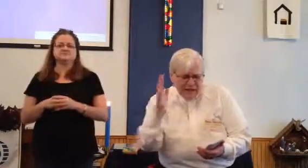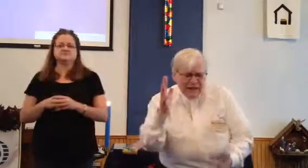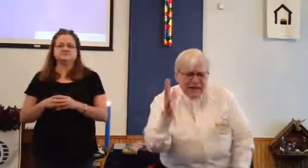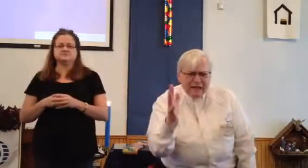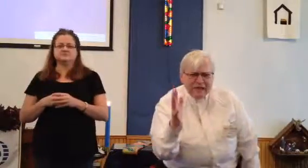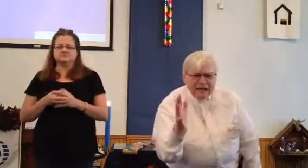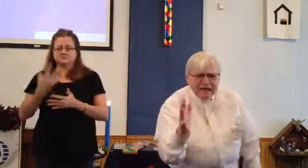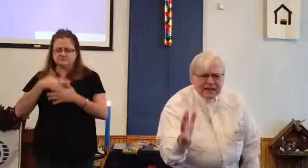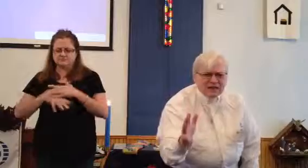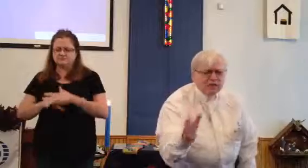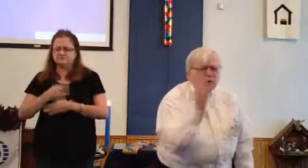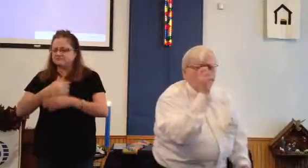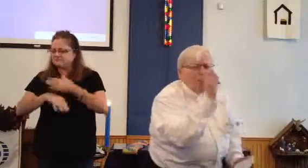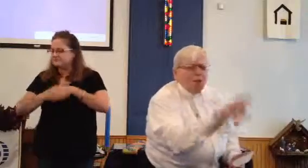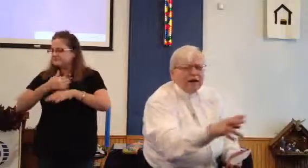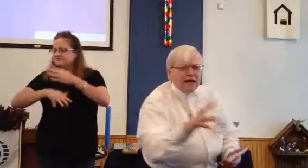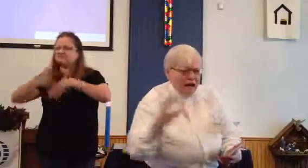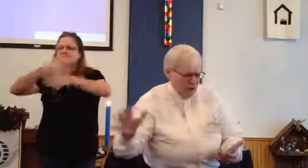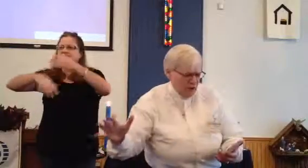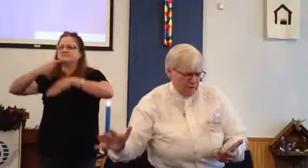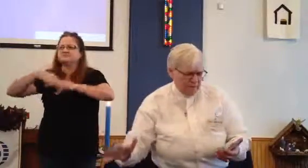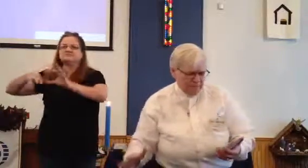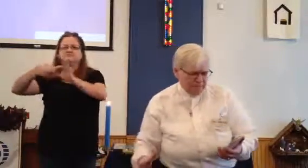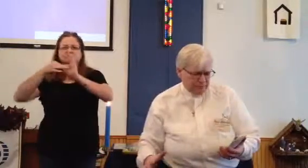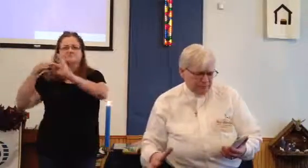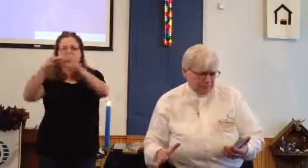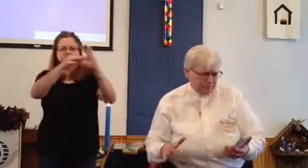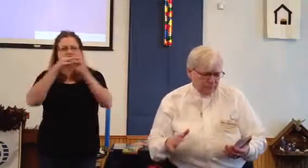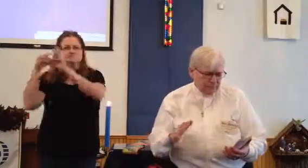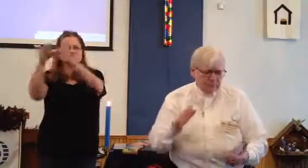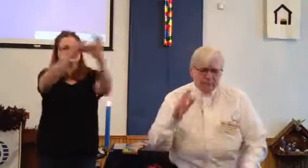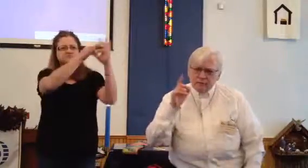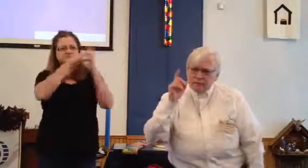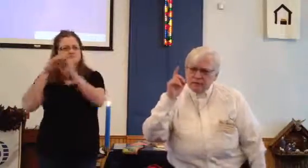us and that connects us with one another.